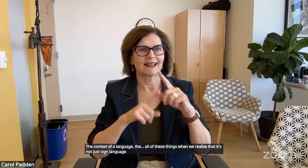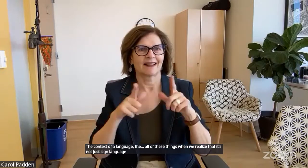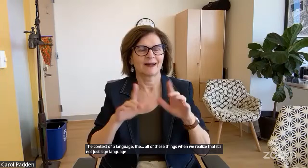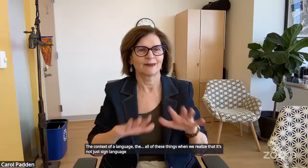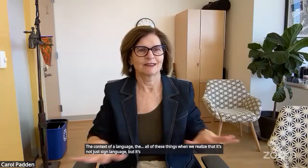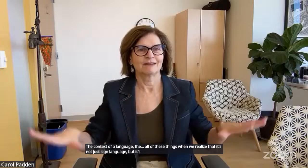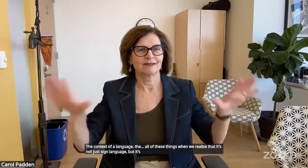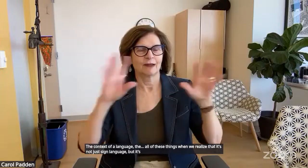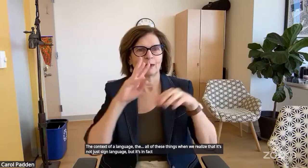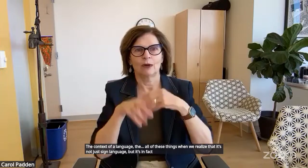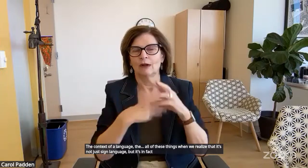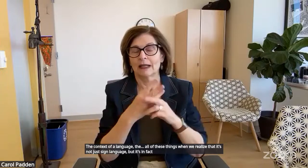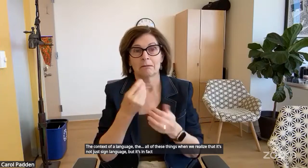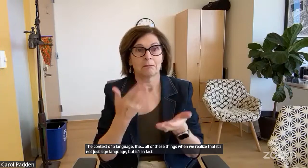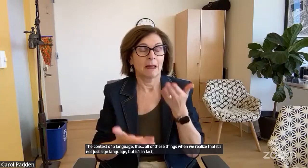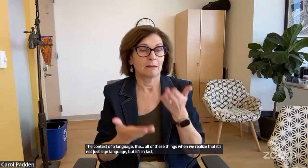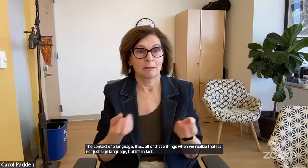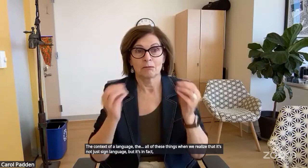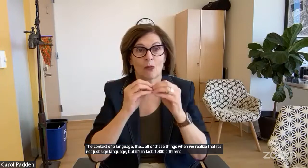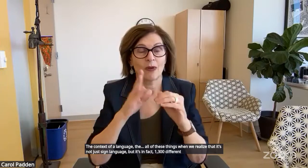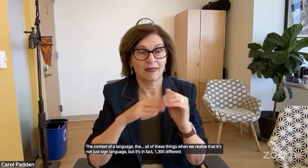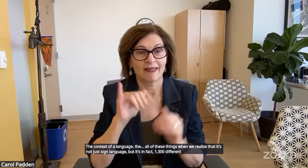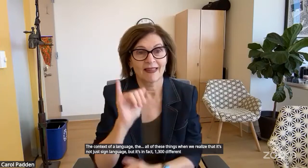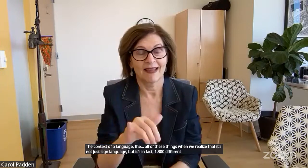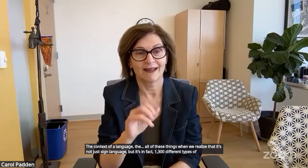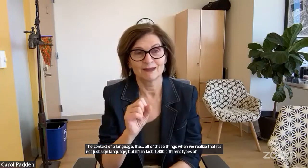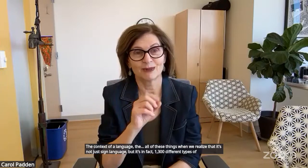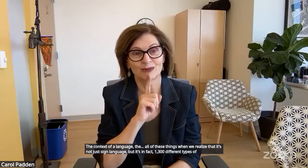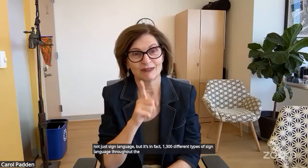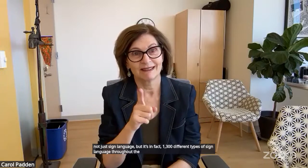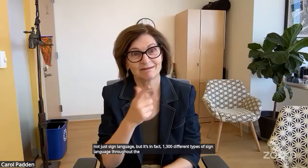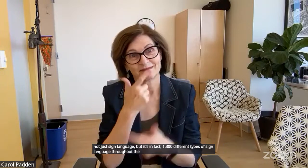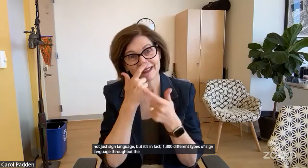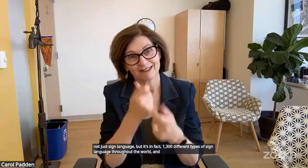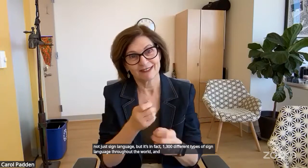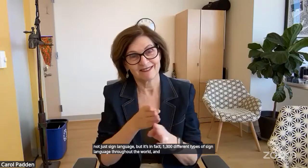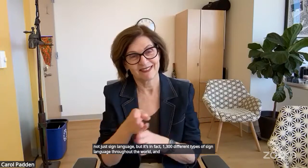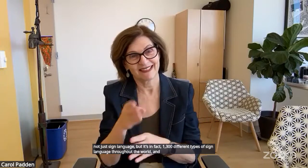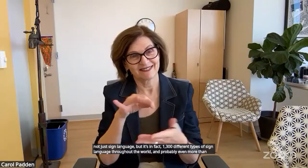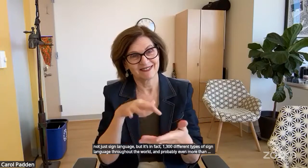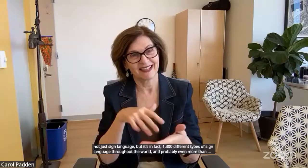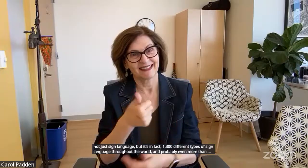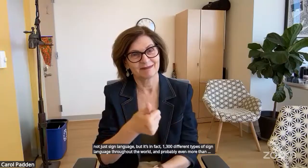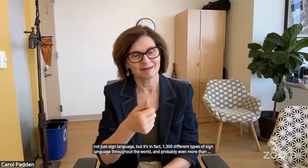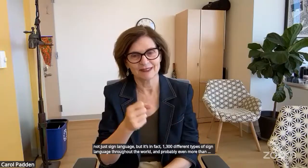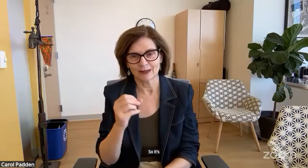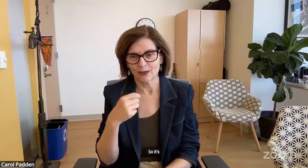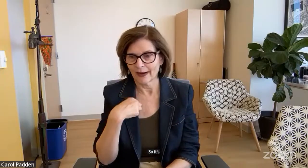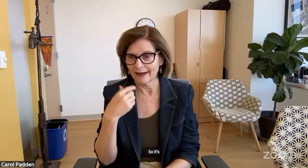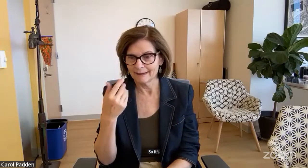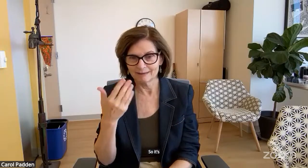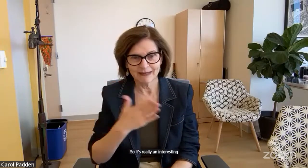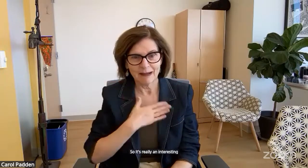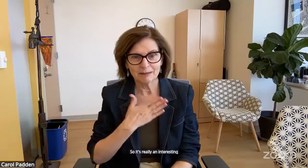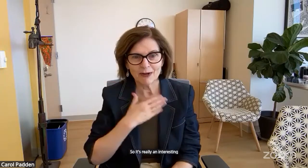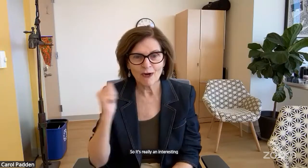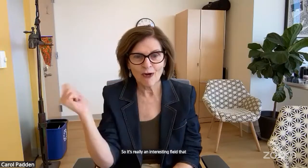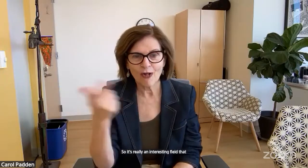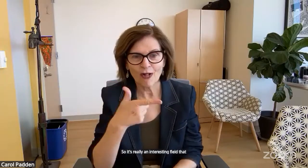fact 1,300 different types of sign language throughout the world, and probably even more than that. So it's really an interesting field that I chose to